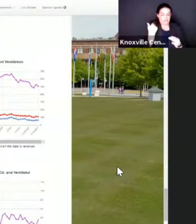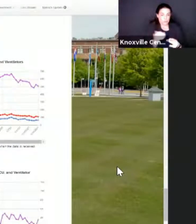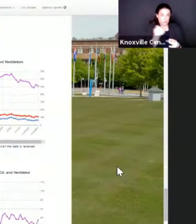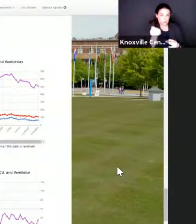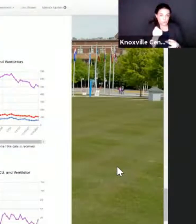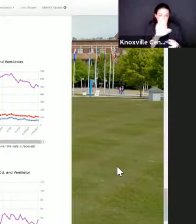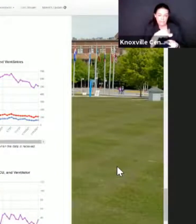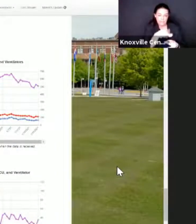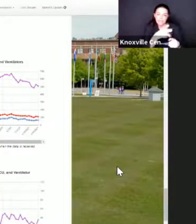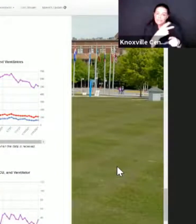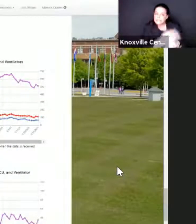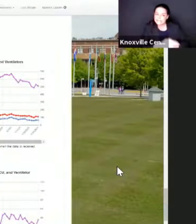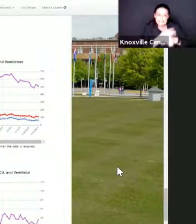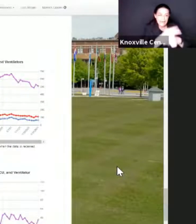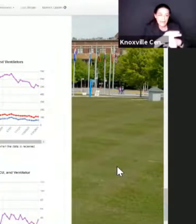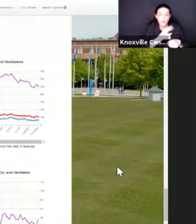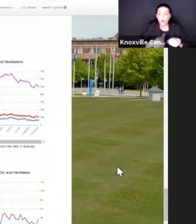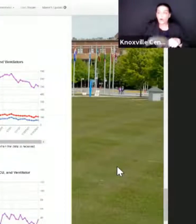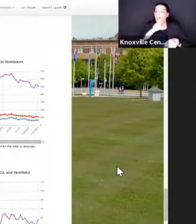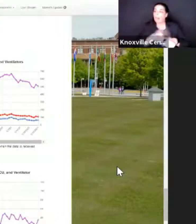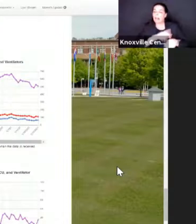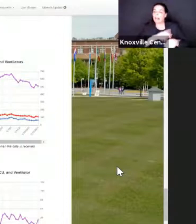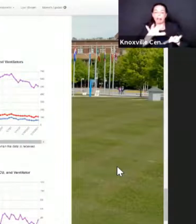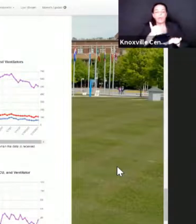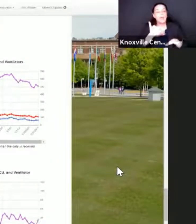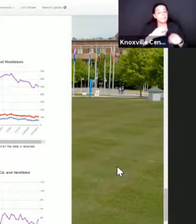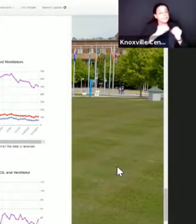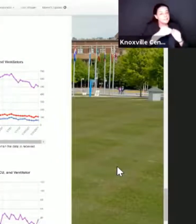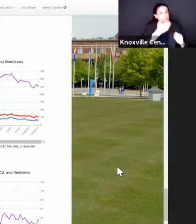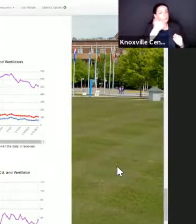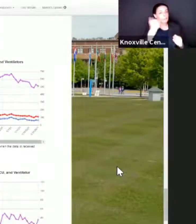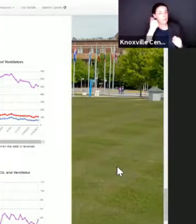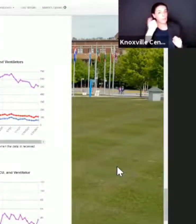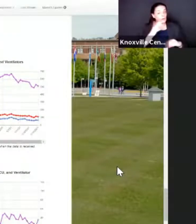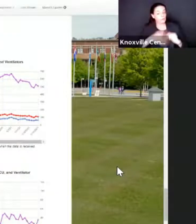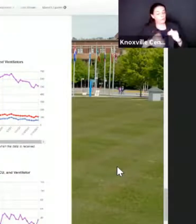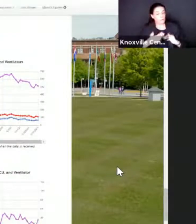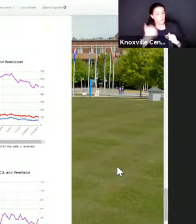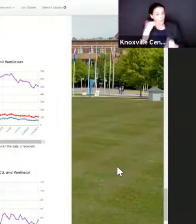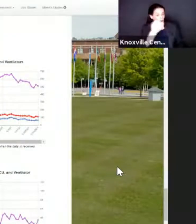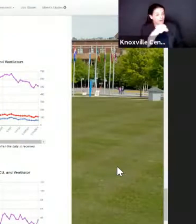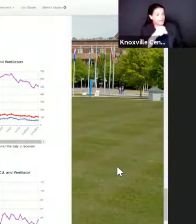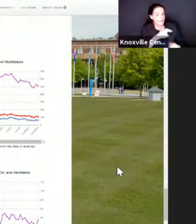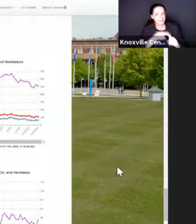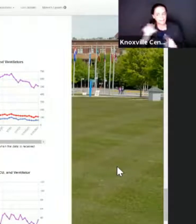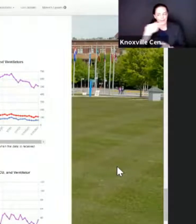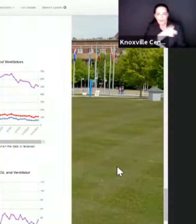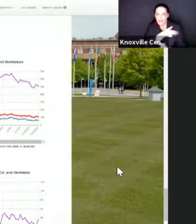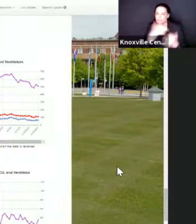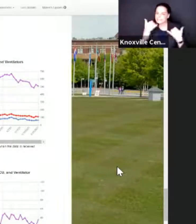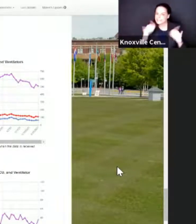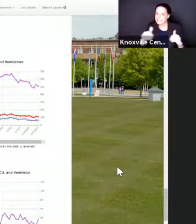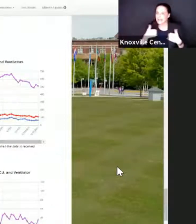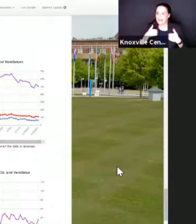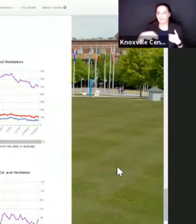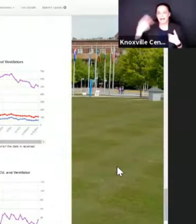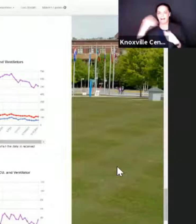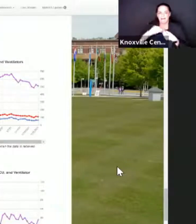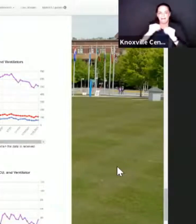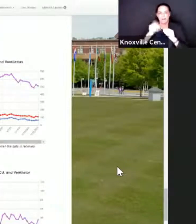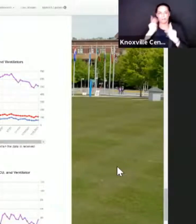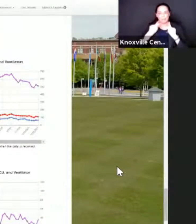you against normalcy bias. While these numbers are better than they have been, our hospitals are still at high capacity levels. So we